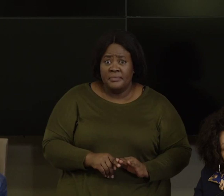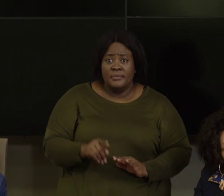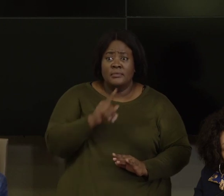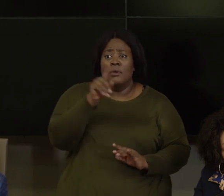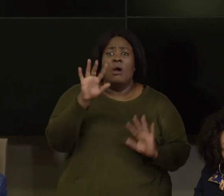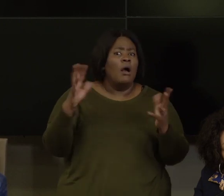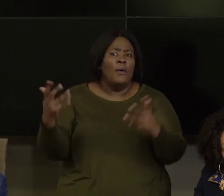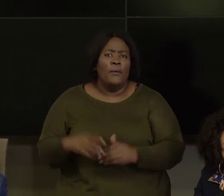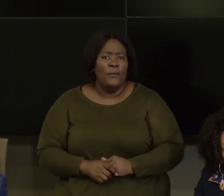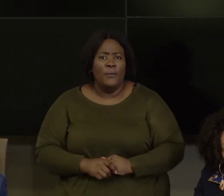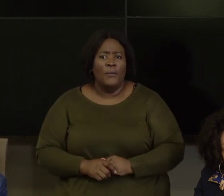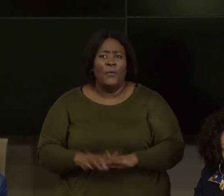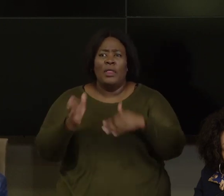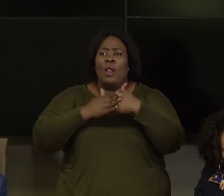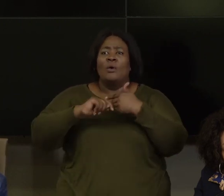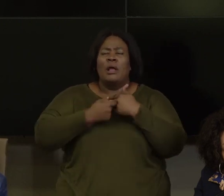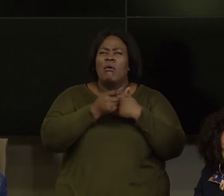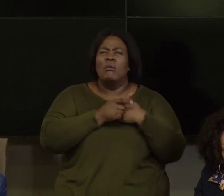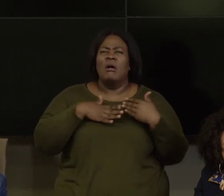coping with the lockdown?